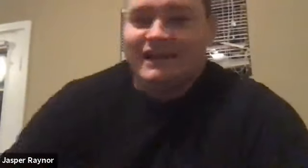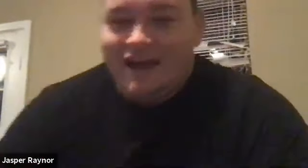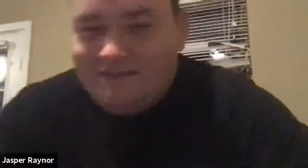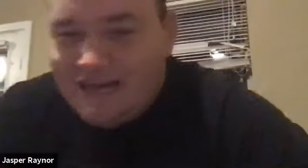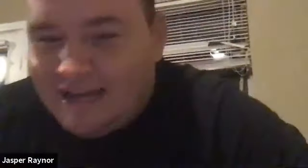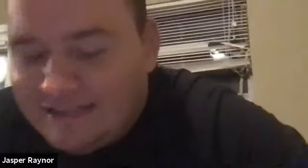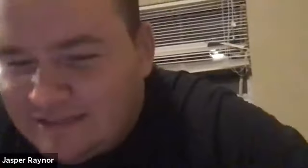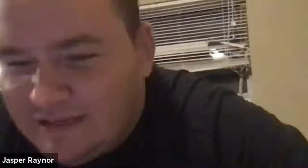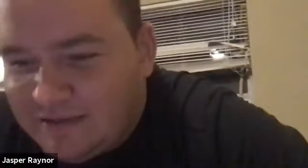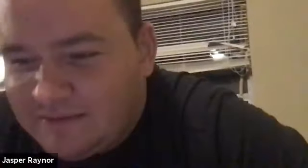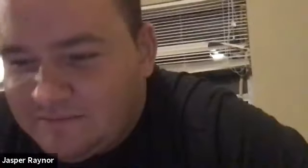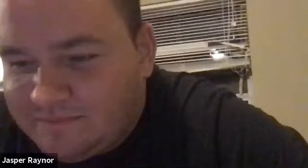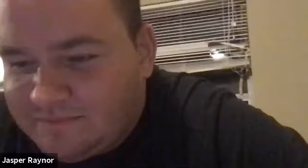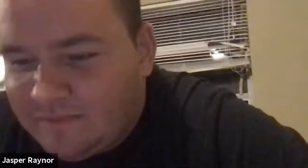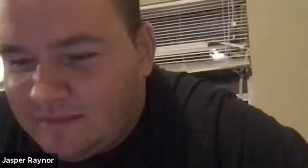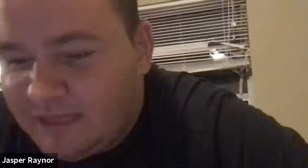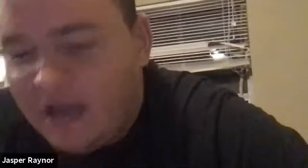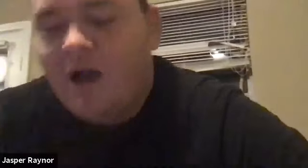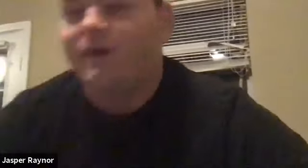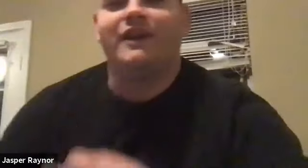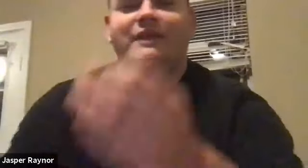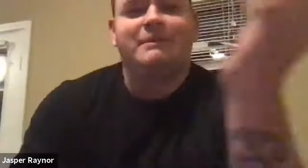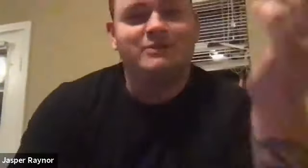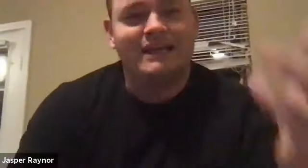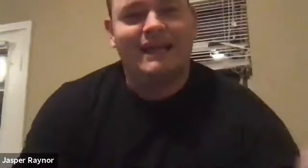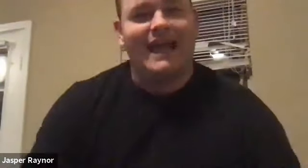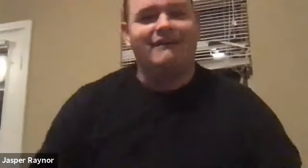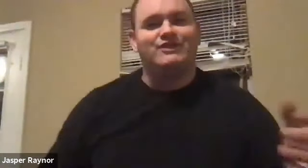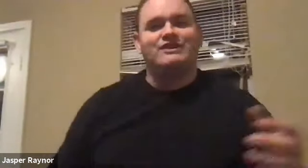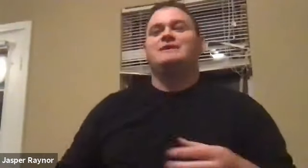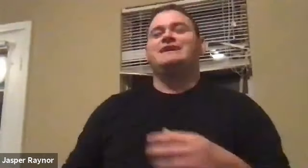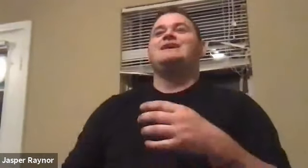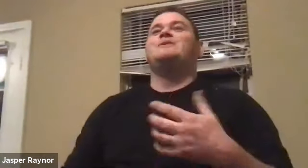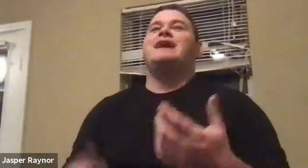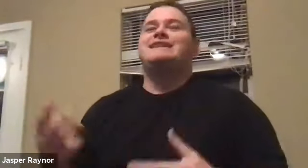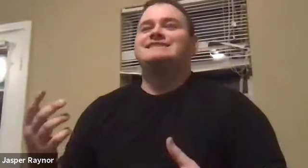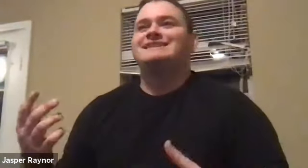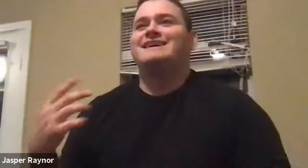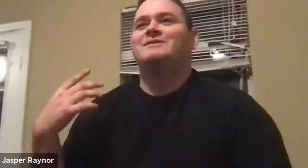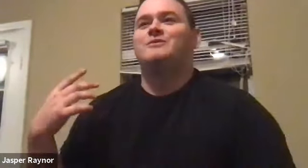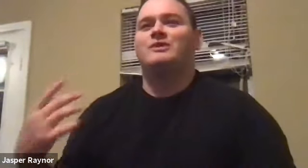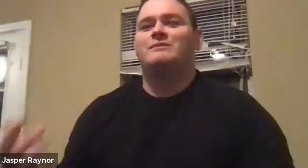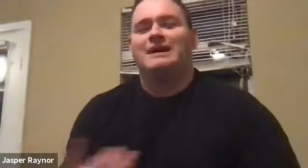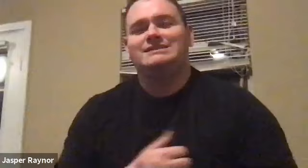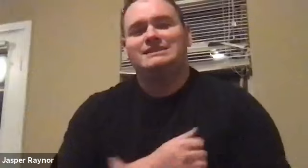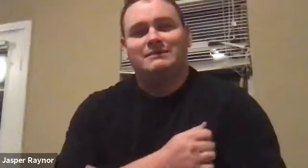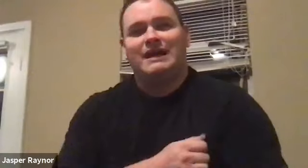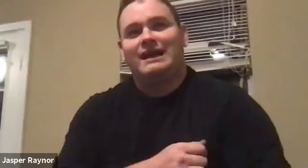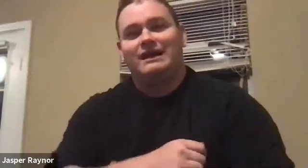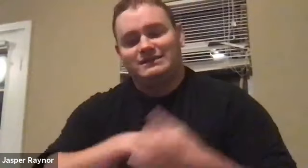All right. Yeah. Oh, another thing people say, like after we had this one, my